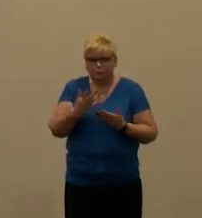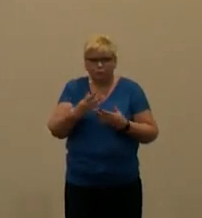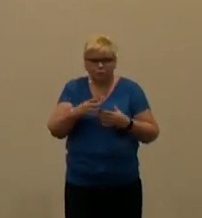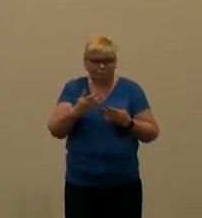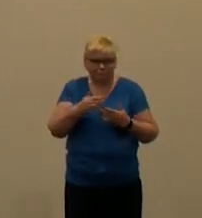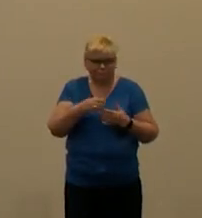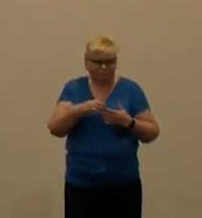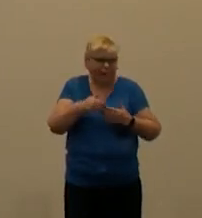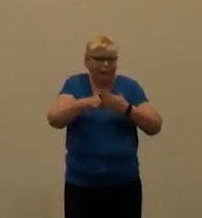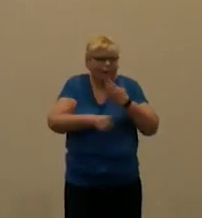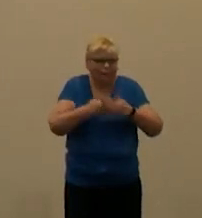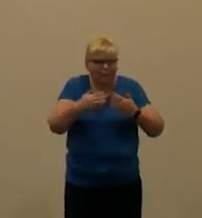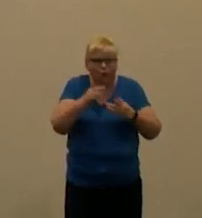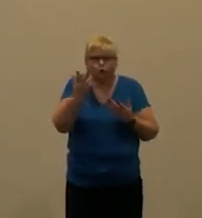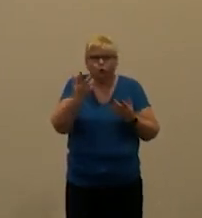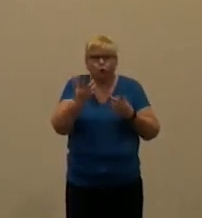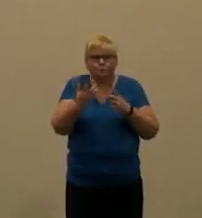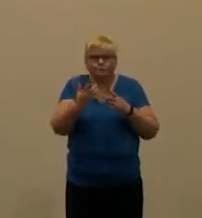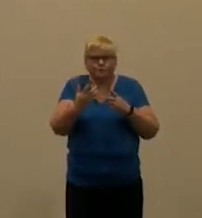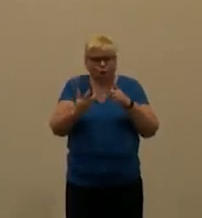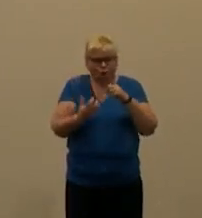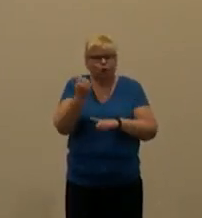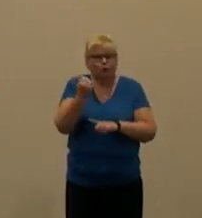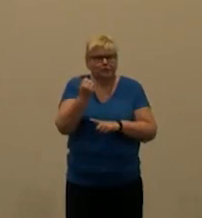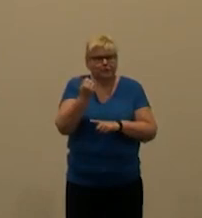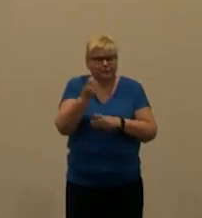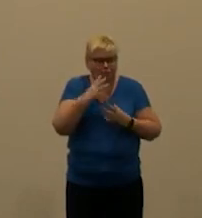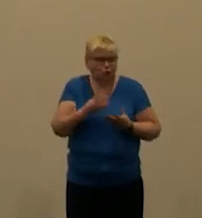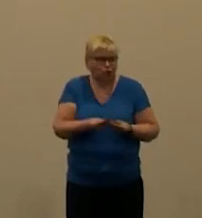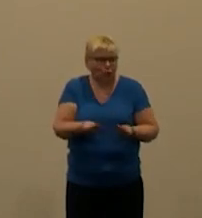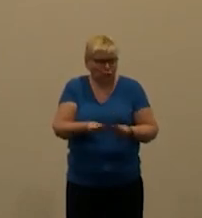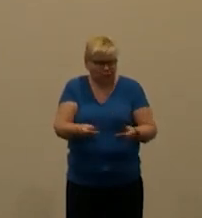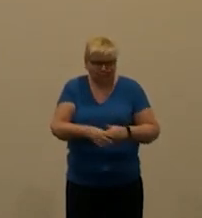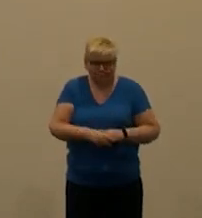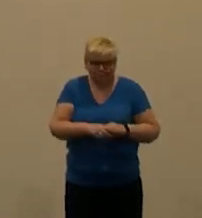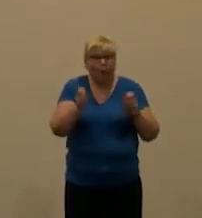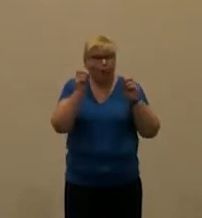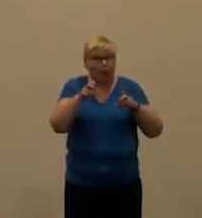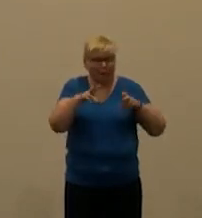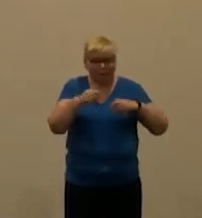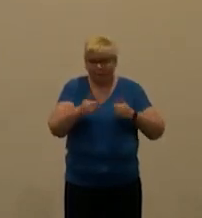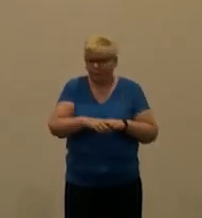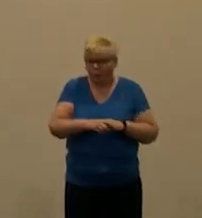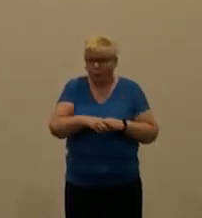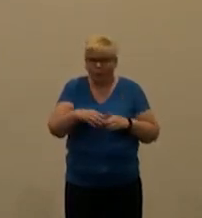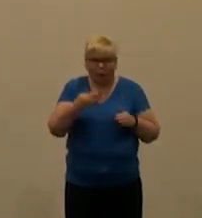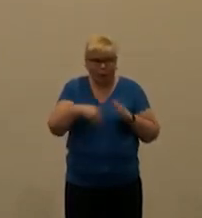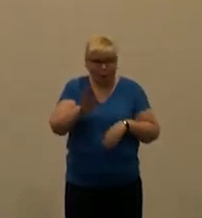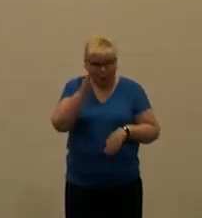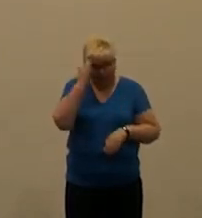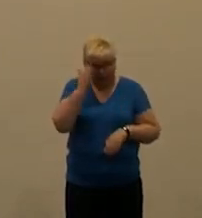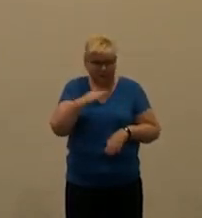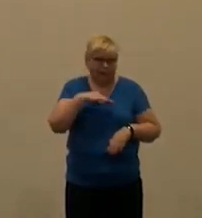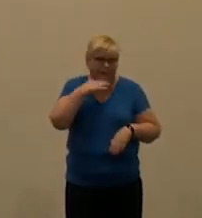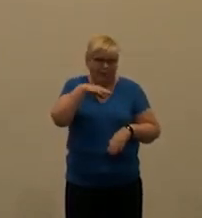implement or to achieve those solutions. Okay, so let's go ahead, and enough from